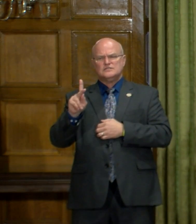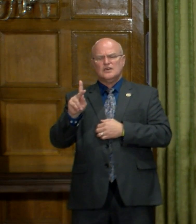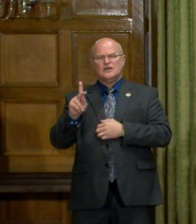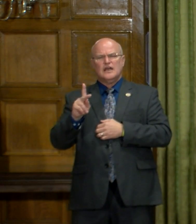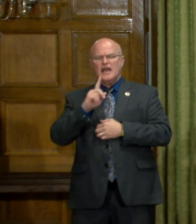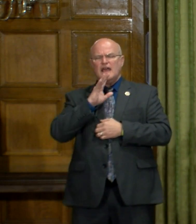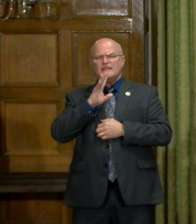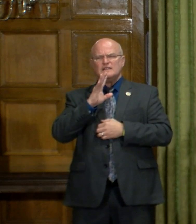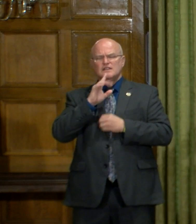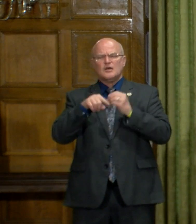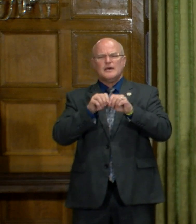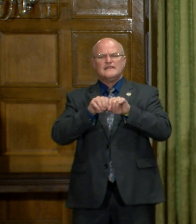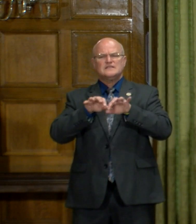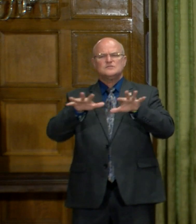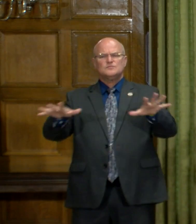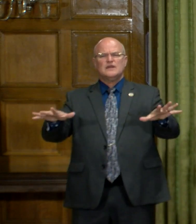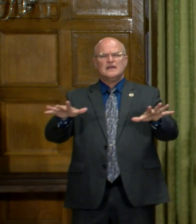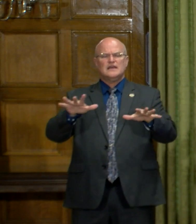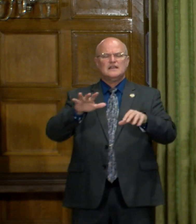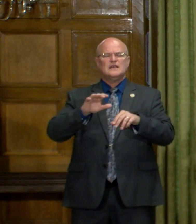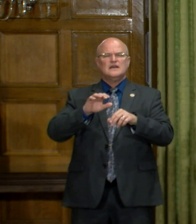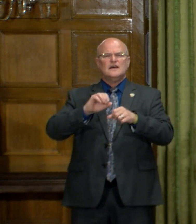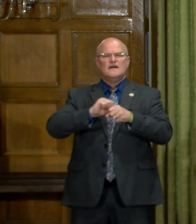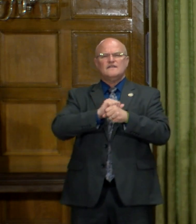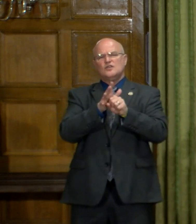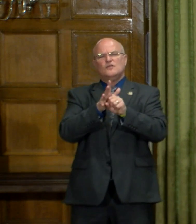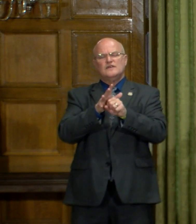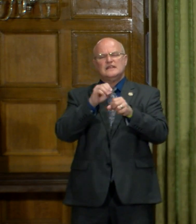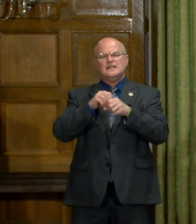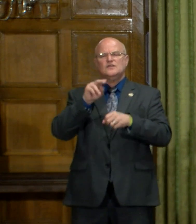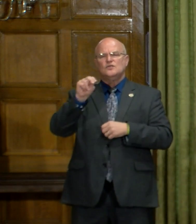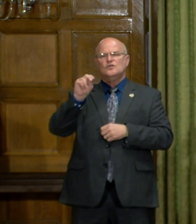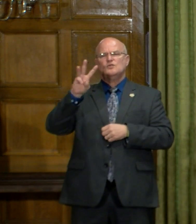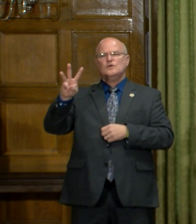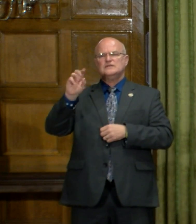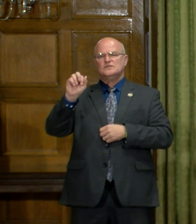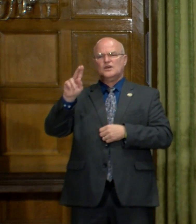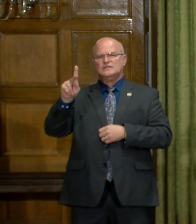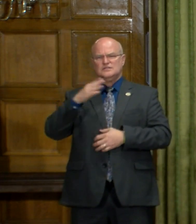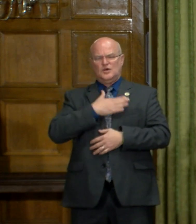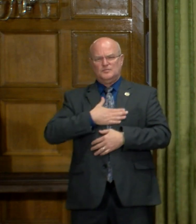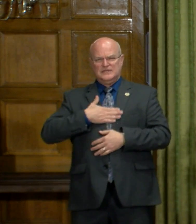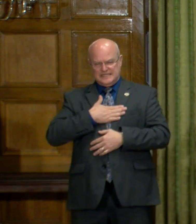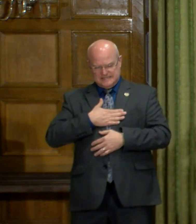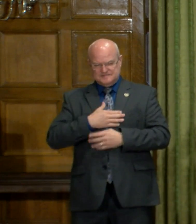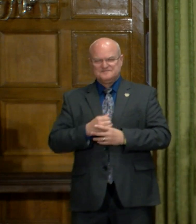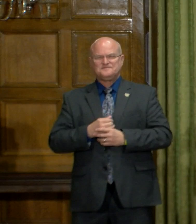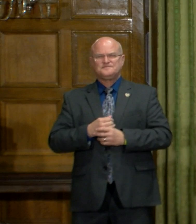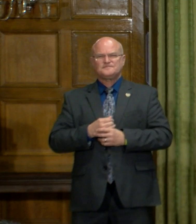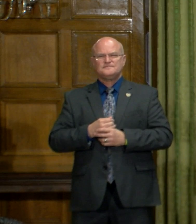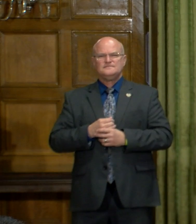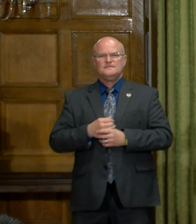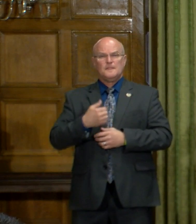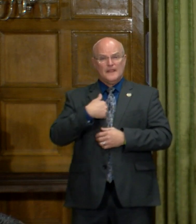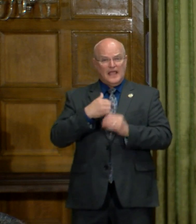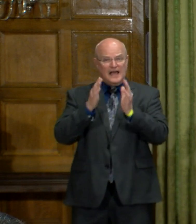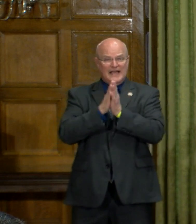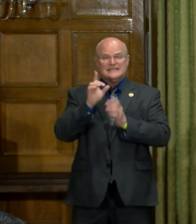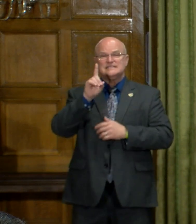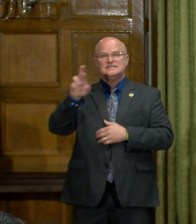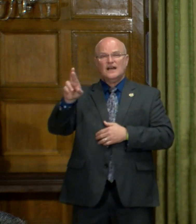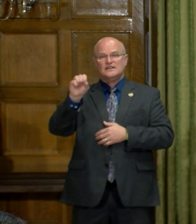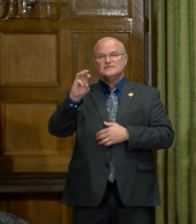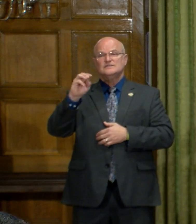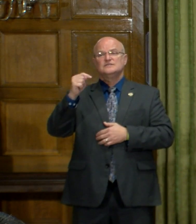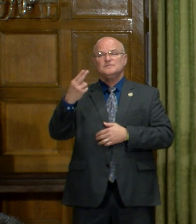touch on just the spread of the virus in Northwest Arkansas specifically, please. Well, I'll ask Dr. Smith to address it, and if anybody couldn't